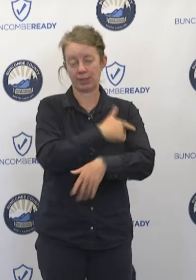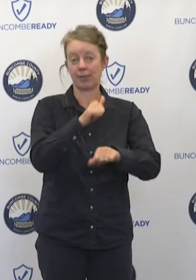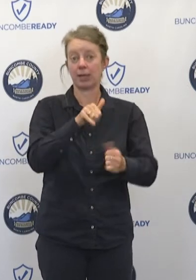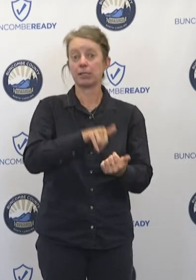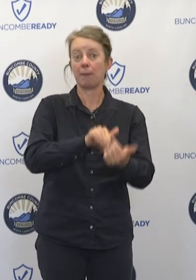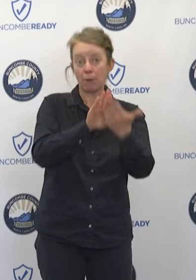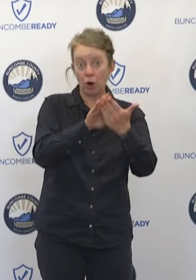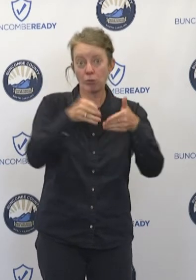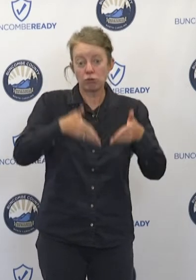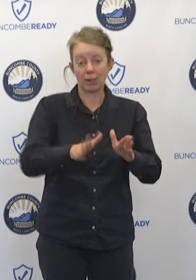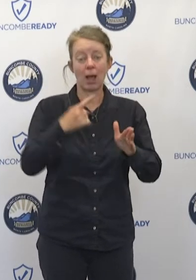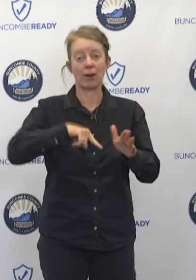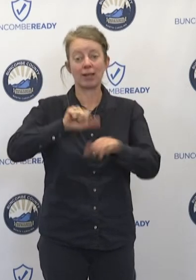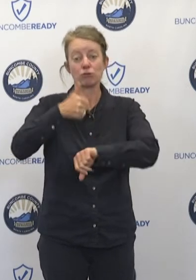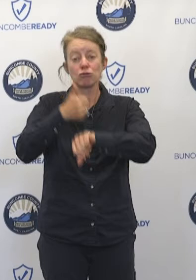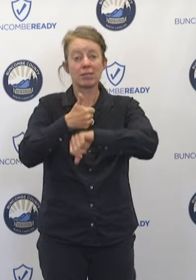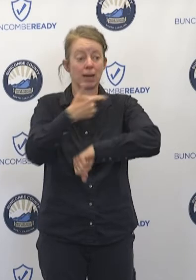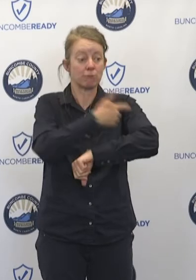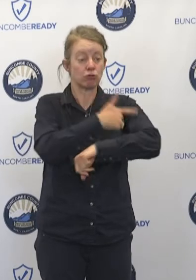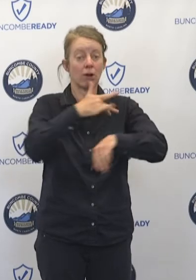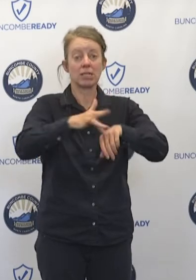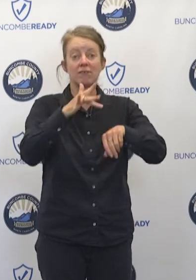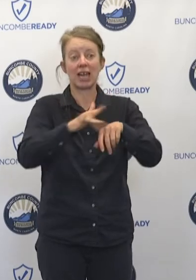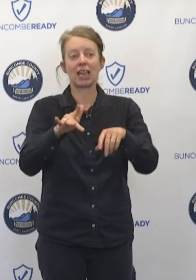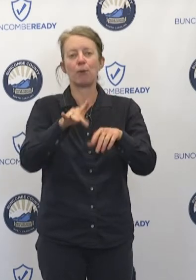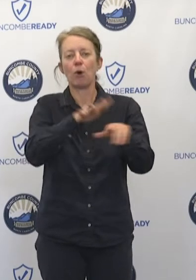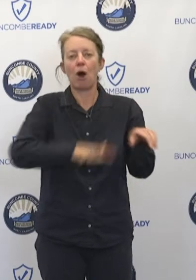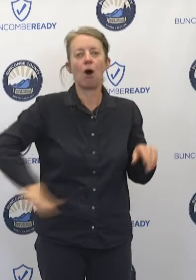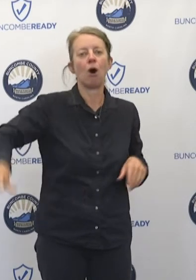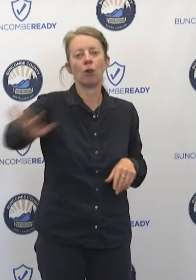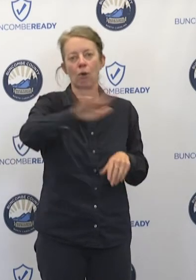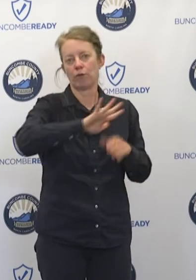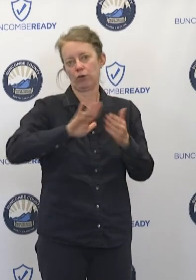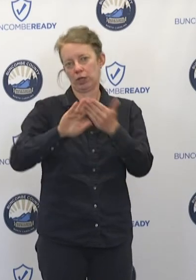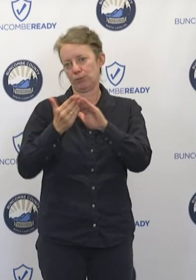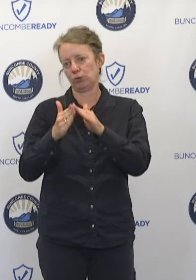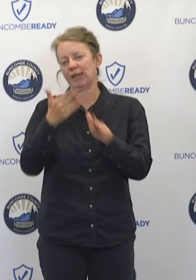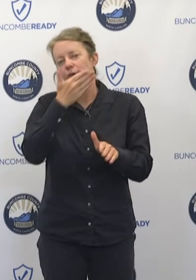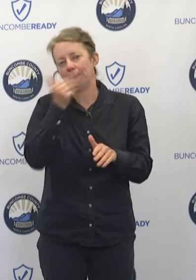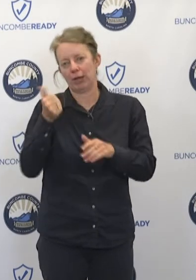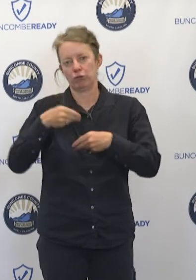to place vaccine throughout the community for better geographic distribution.